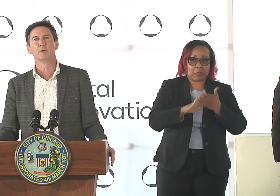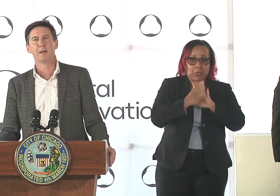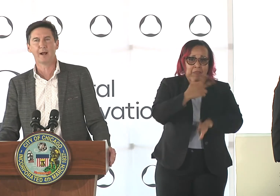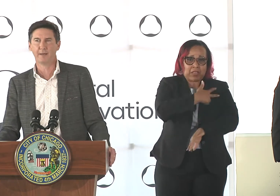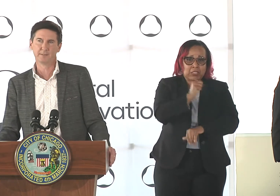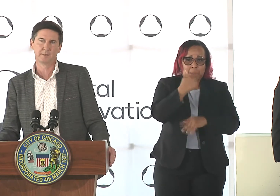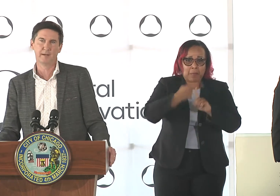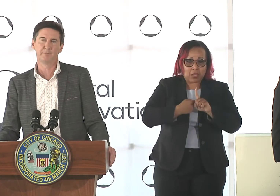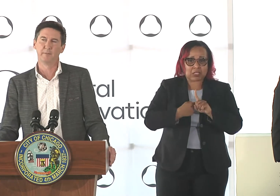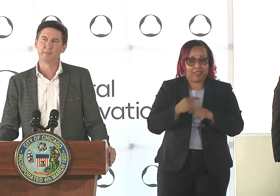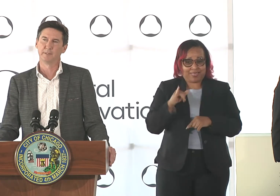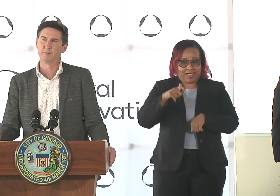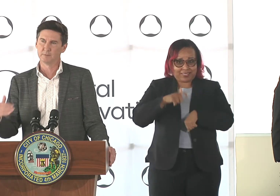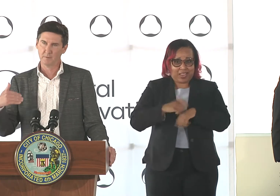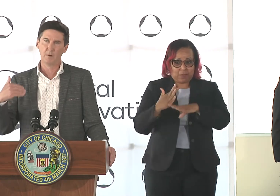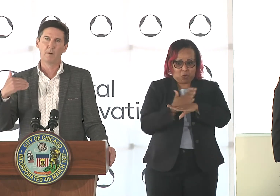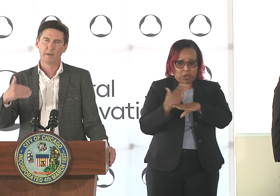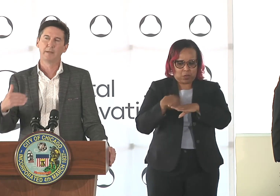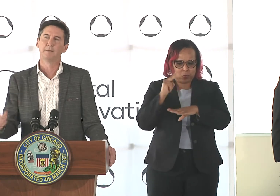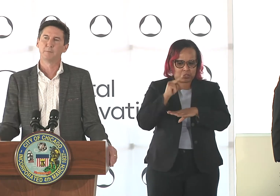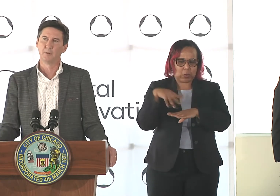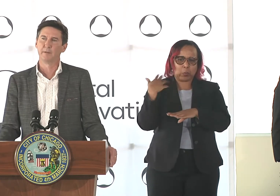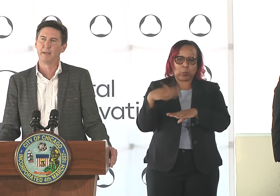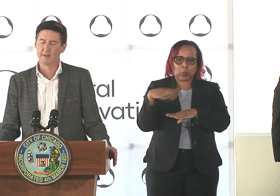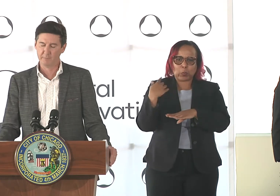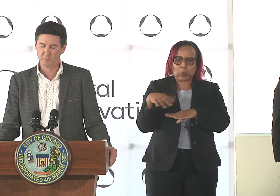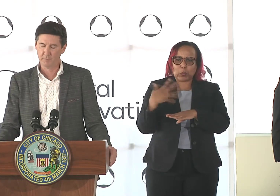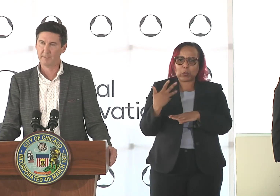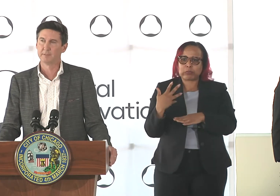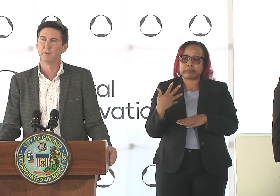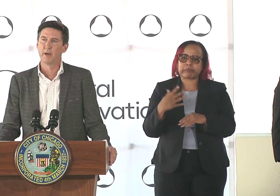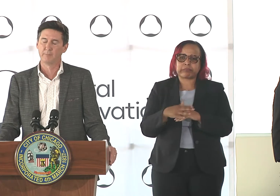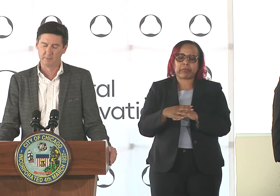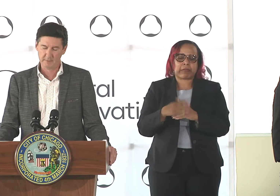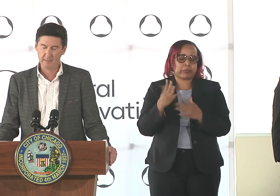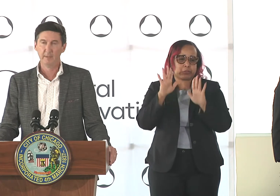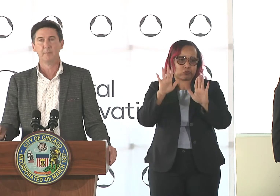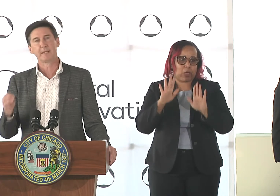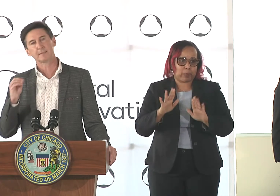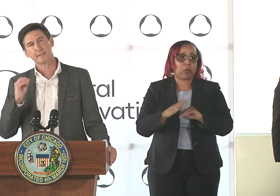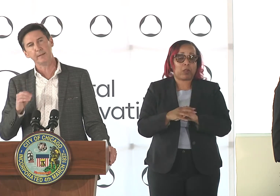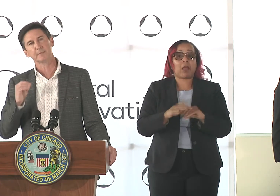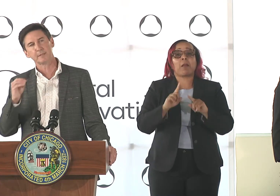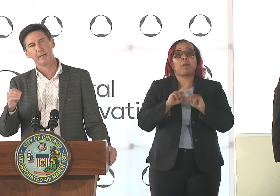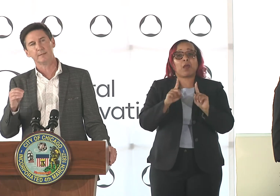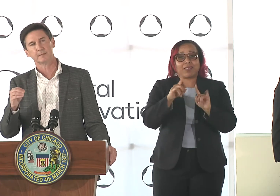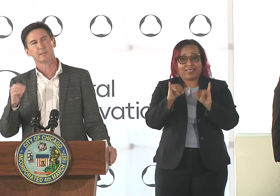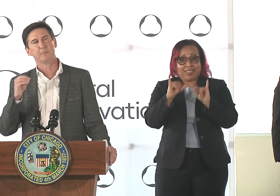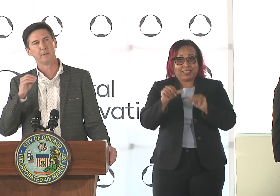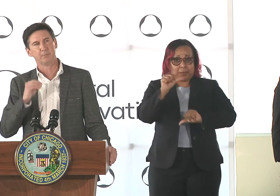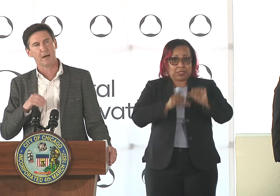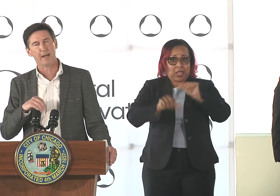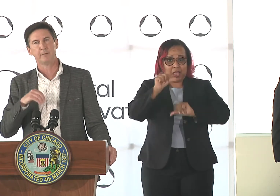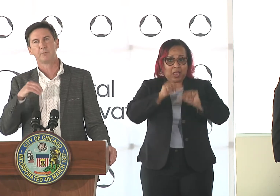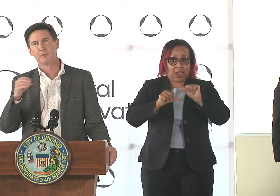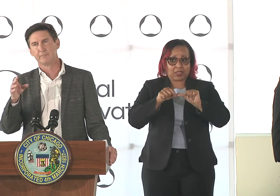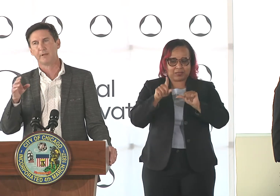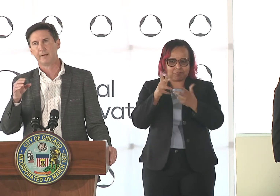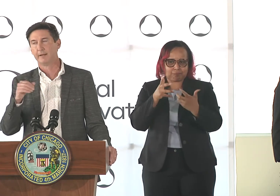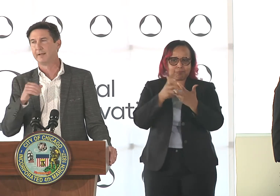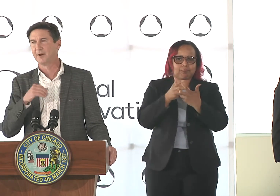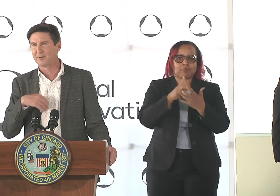think we'll look back on this time frame and see it was akin to putting a man on the moon. It's incredible. But that same science is being applied